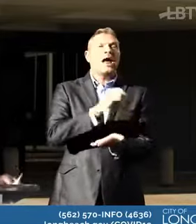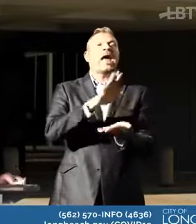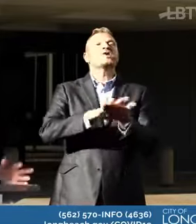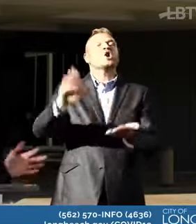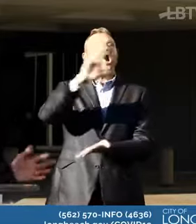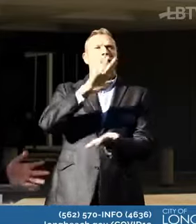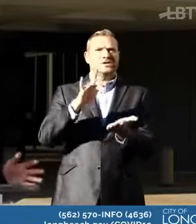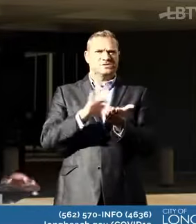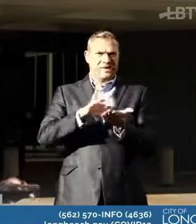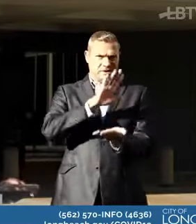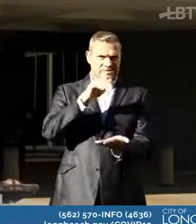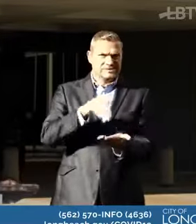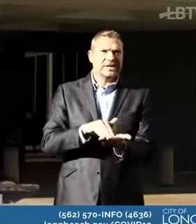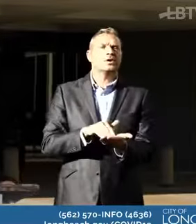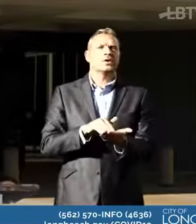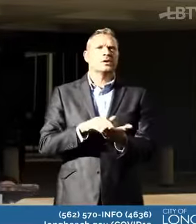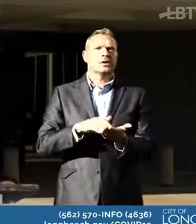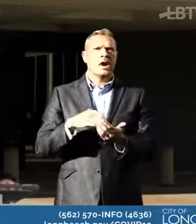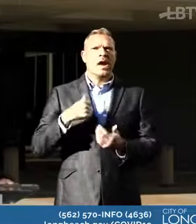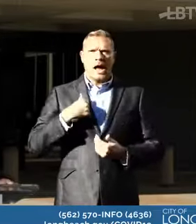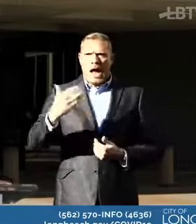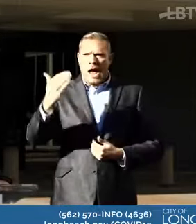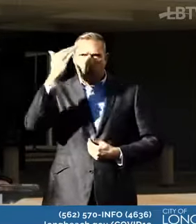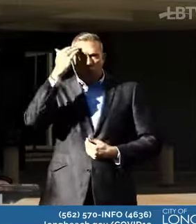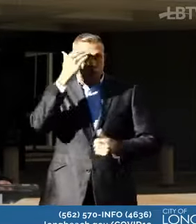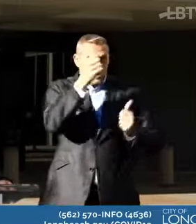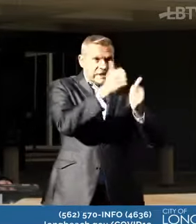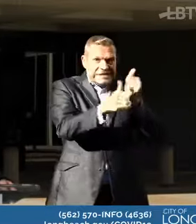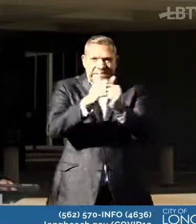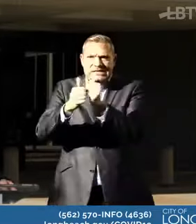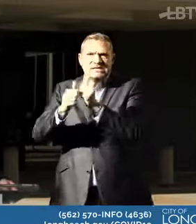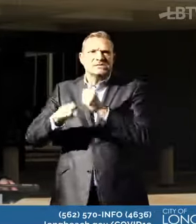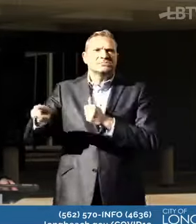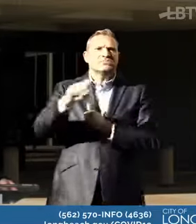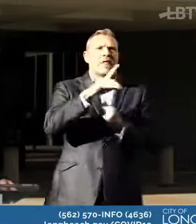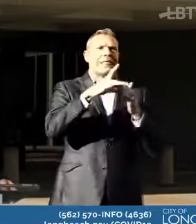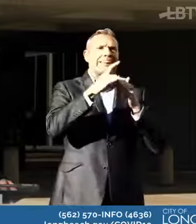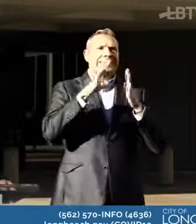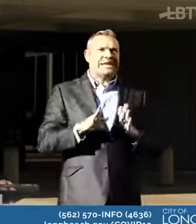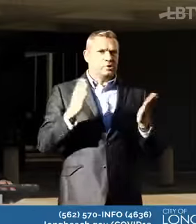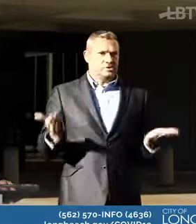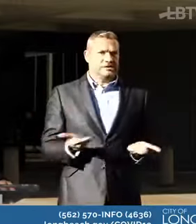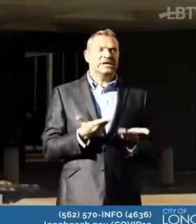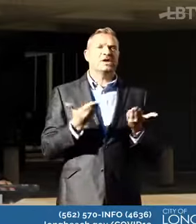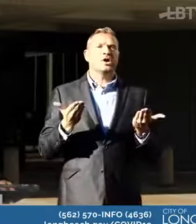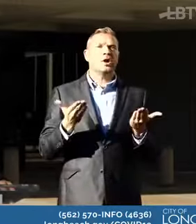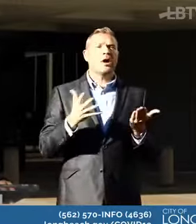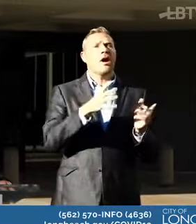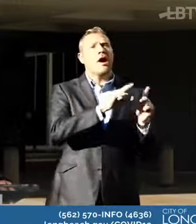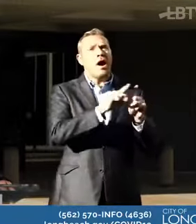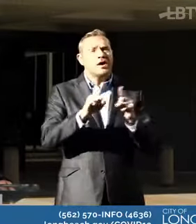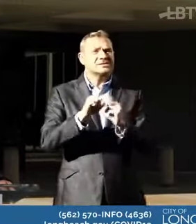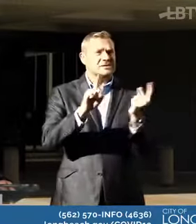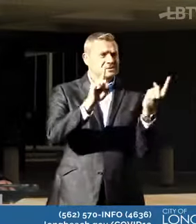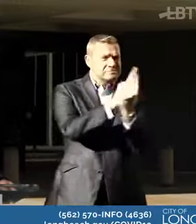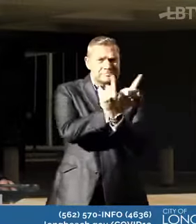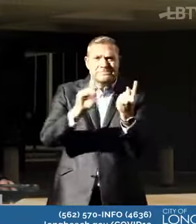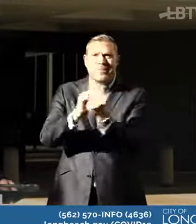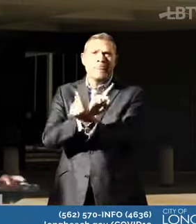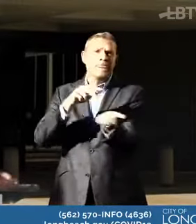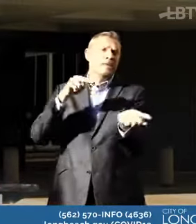all of these leaders well throughout this crisis, but most importantly, I've gotten to know so many of the nurses and the medical